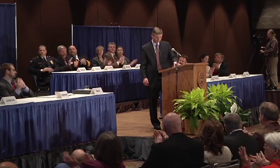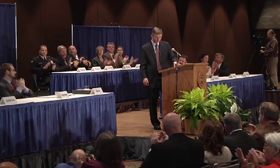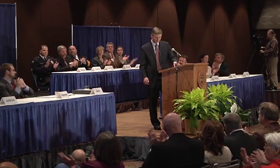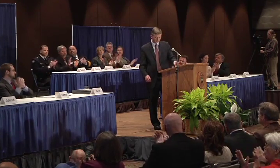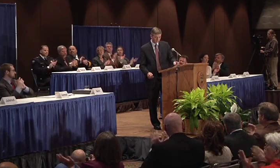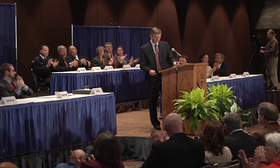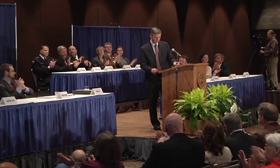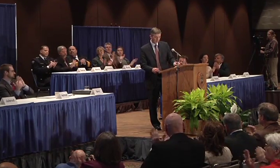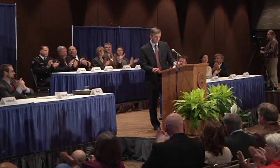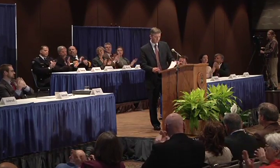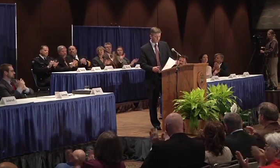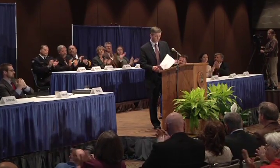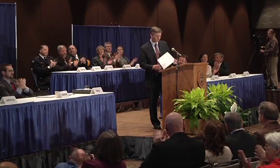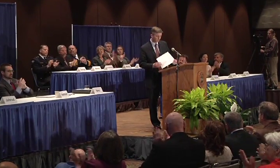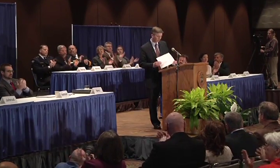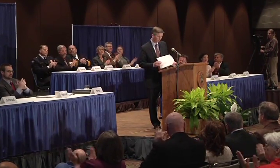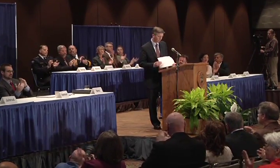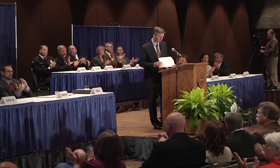Duluth.